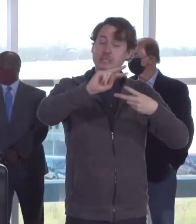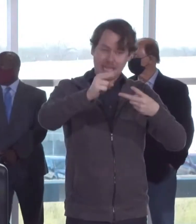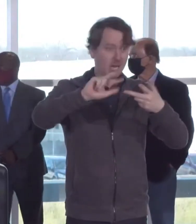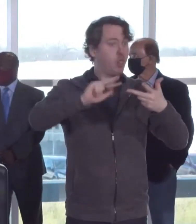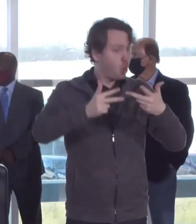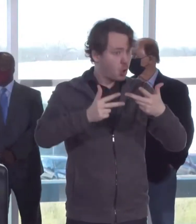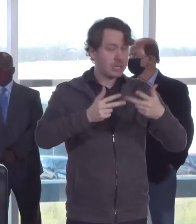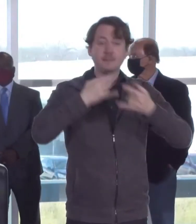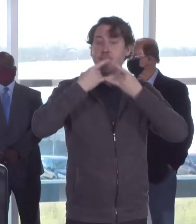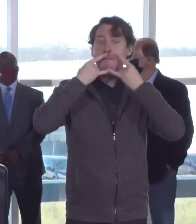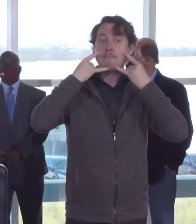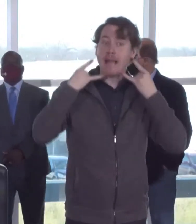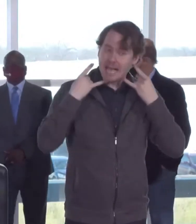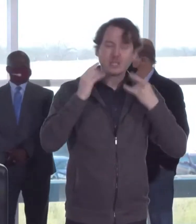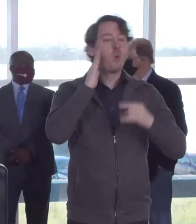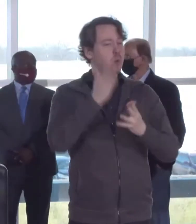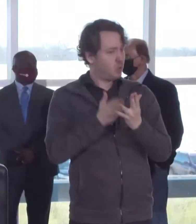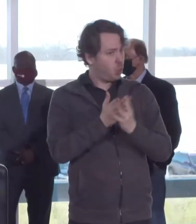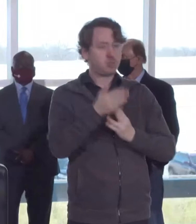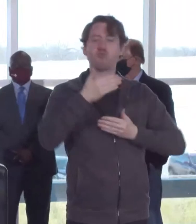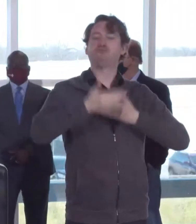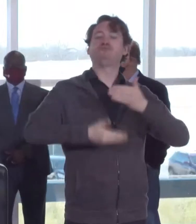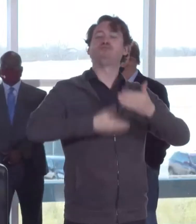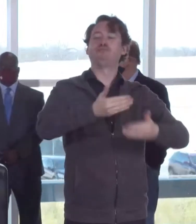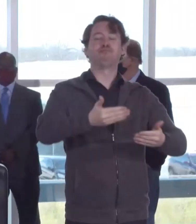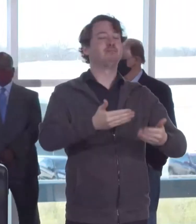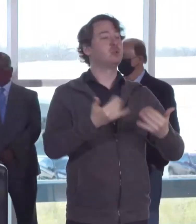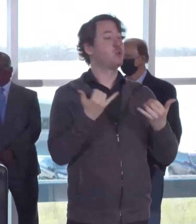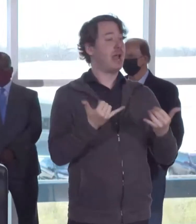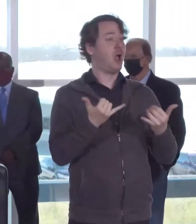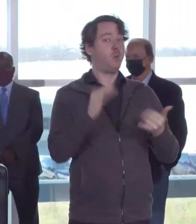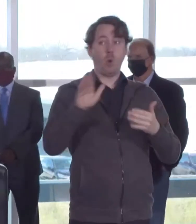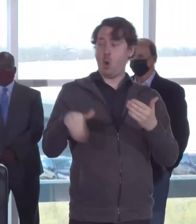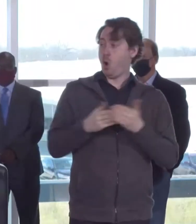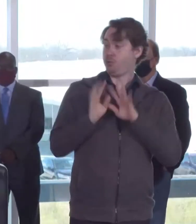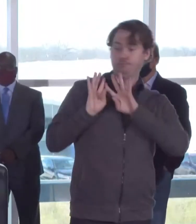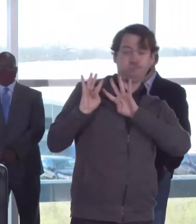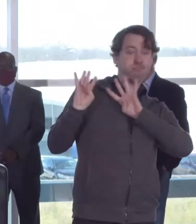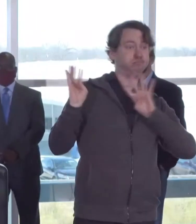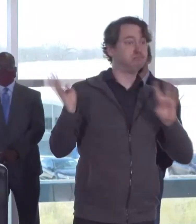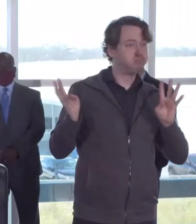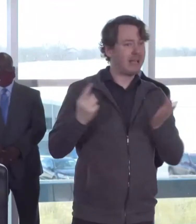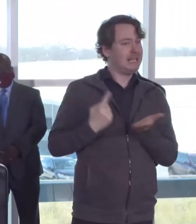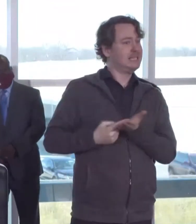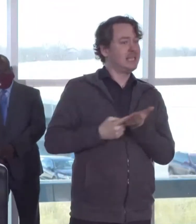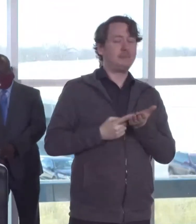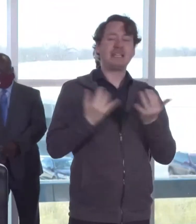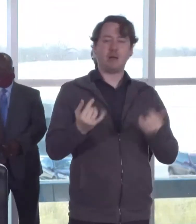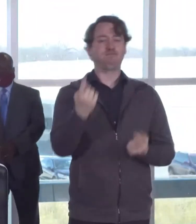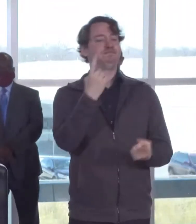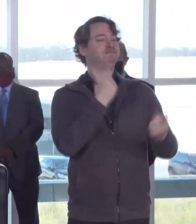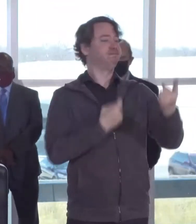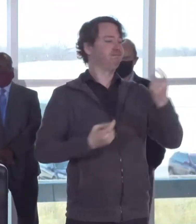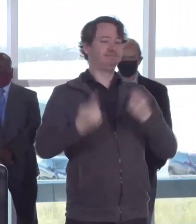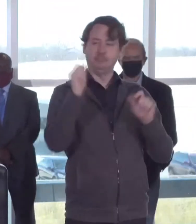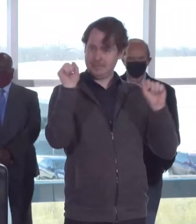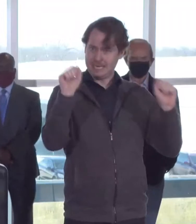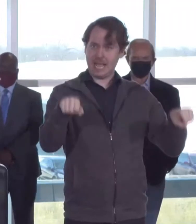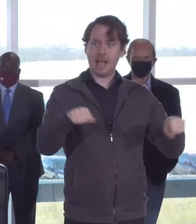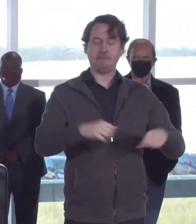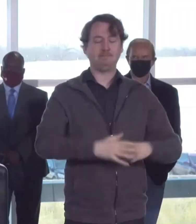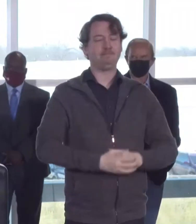mask, and we'll get through this. So with that, all the speakers behind me and myself are available for questions.